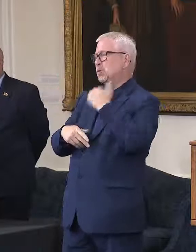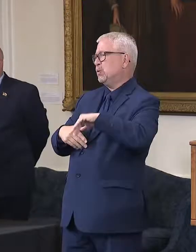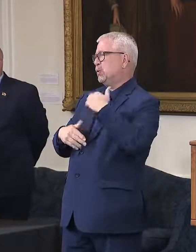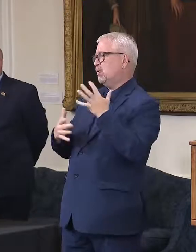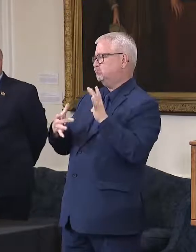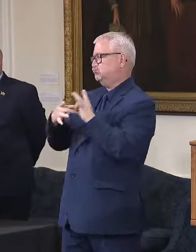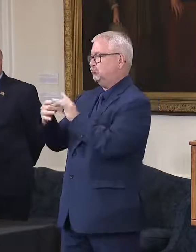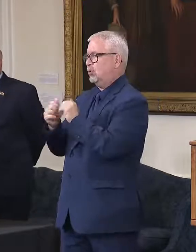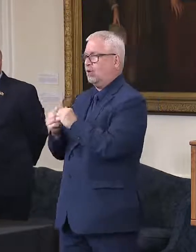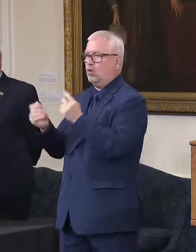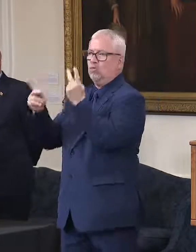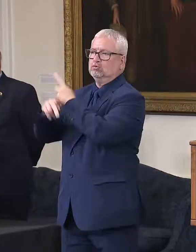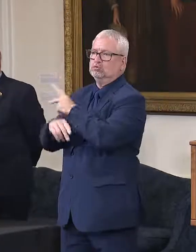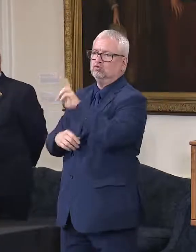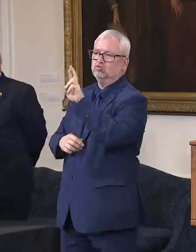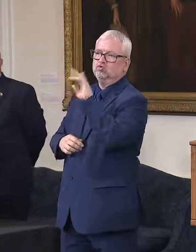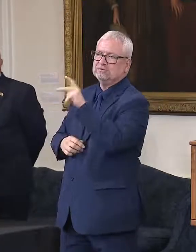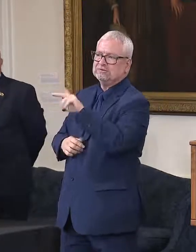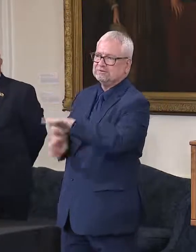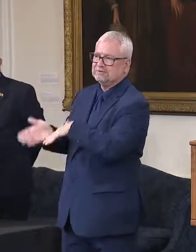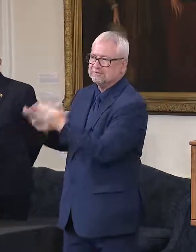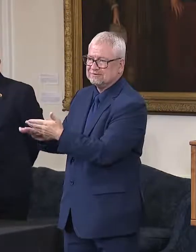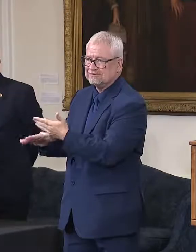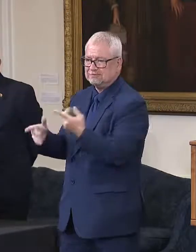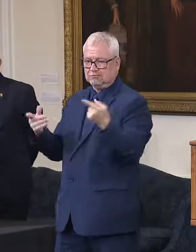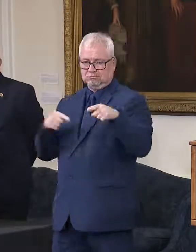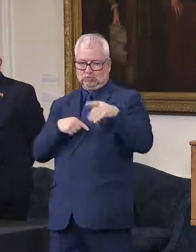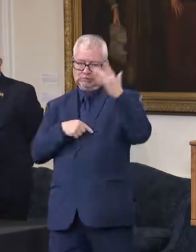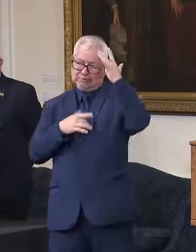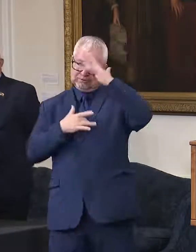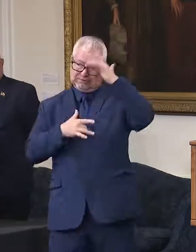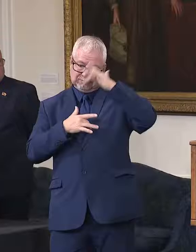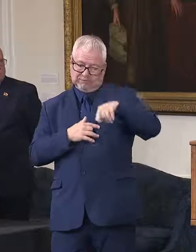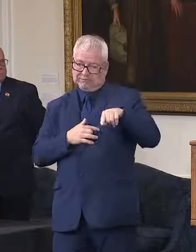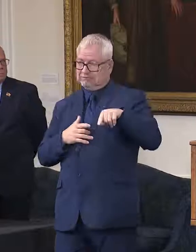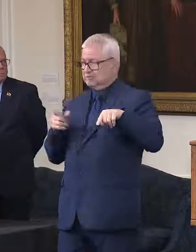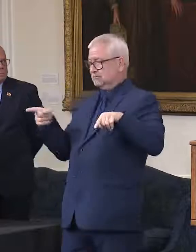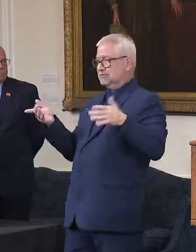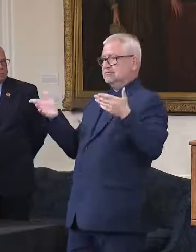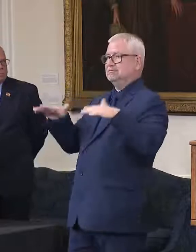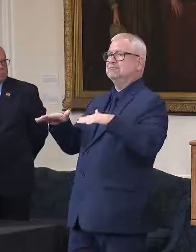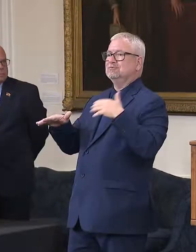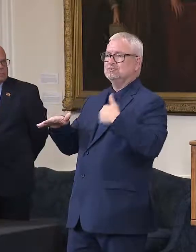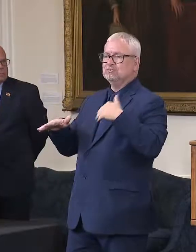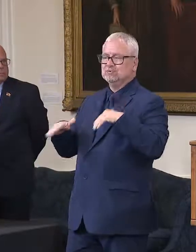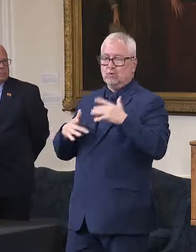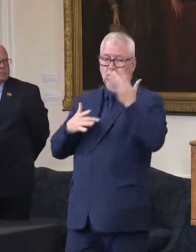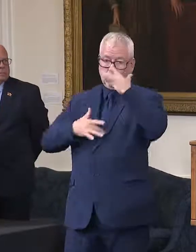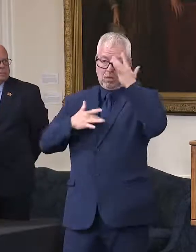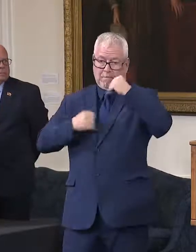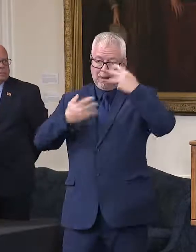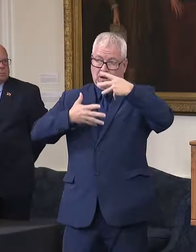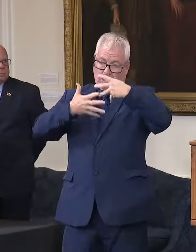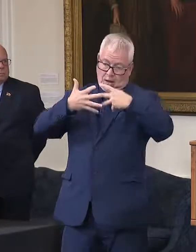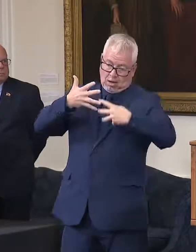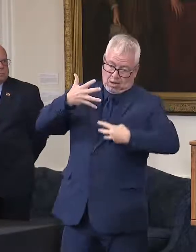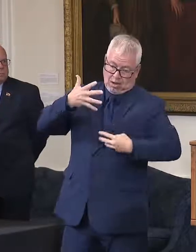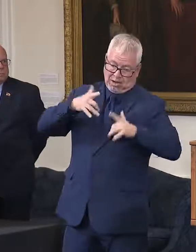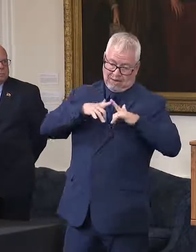comorbidity means more than one disease or condition is present in the same person at the same